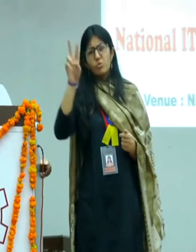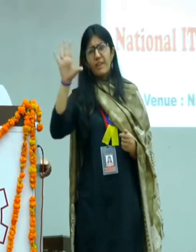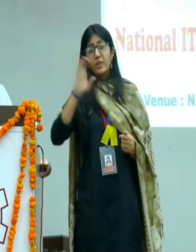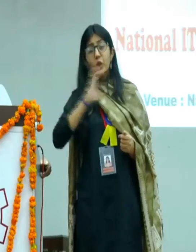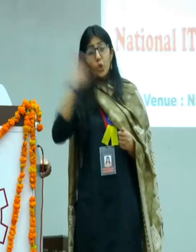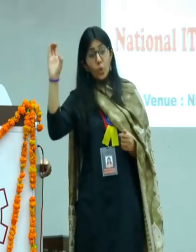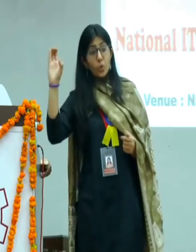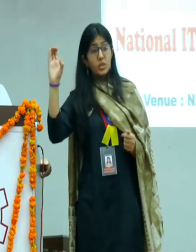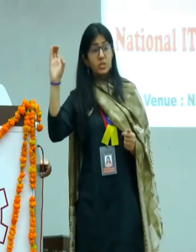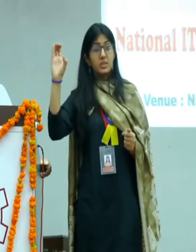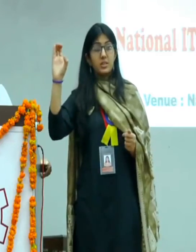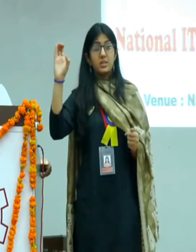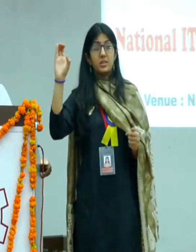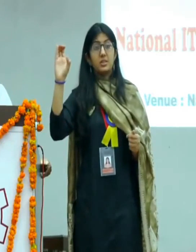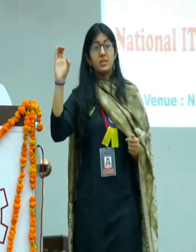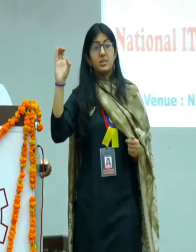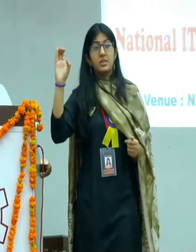1.25 crore